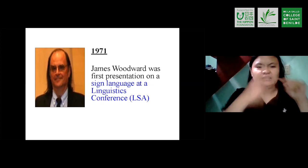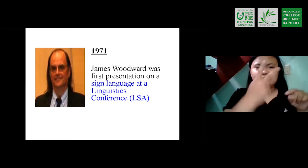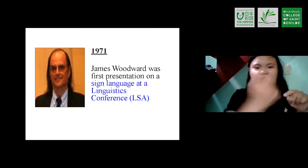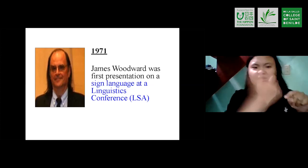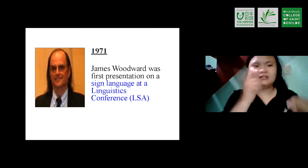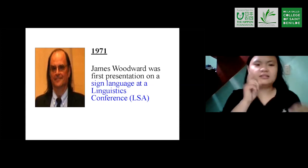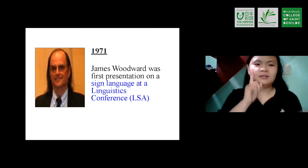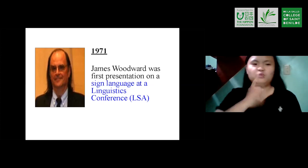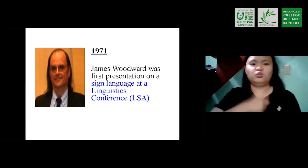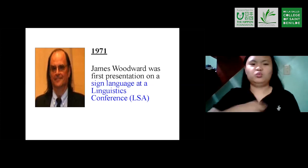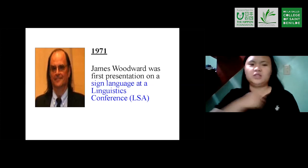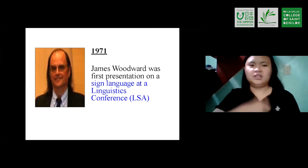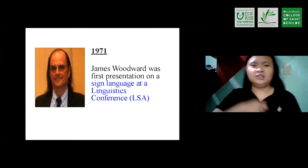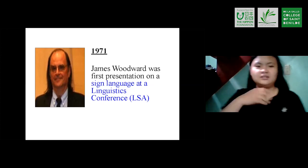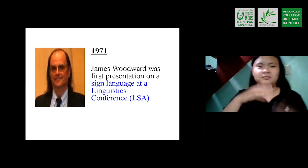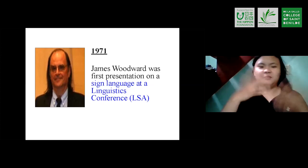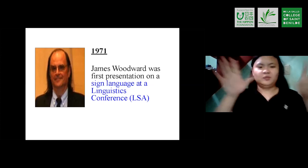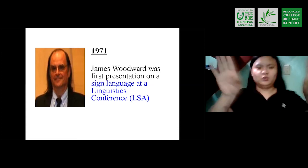Okay.